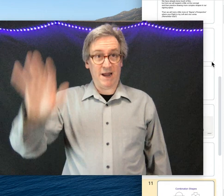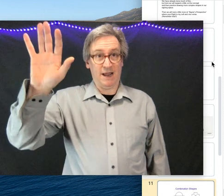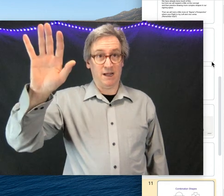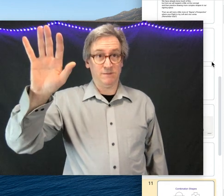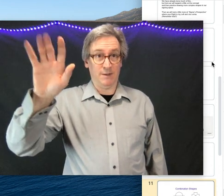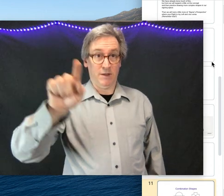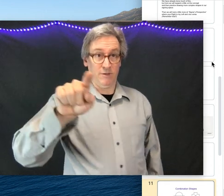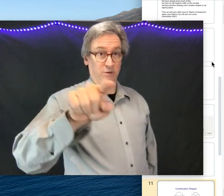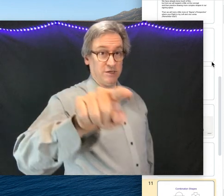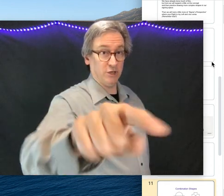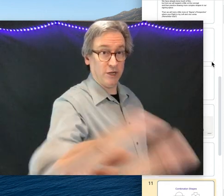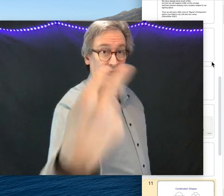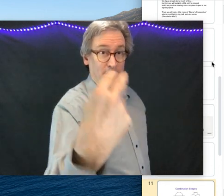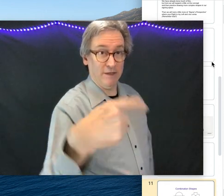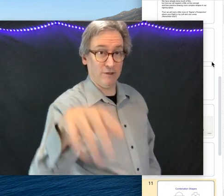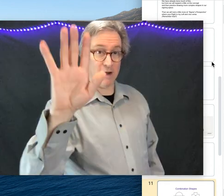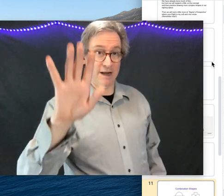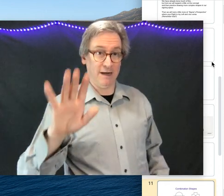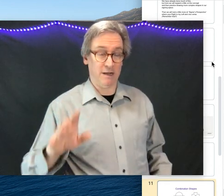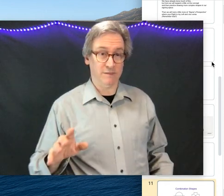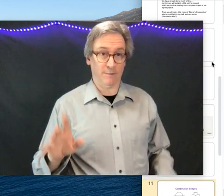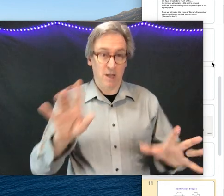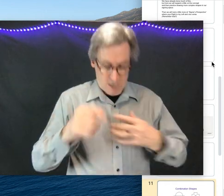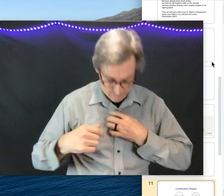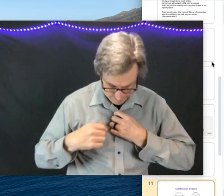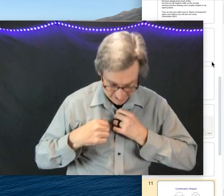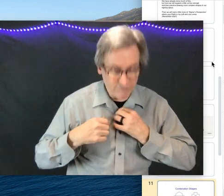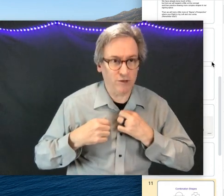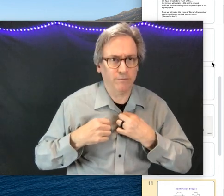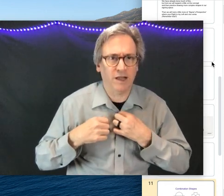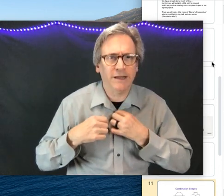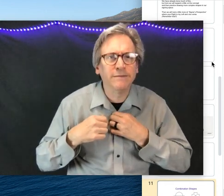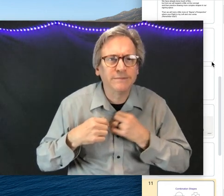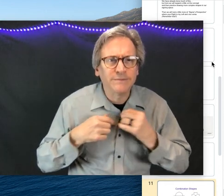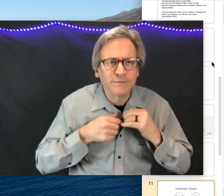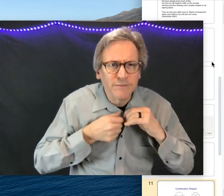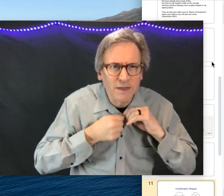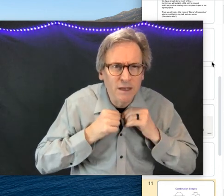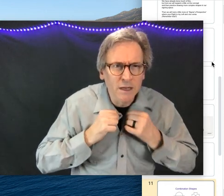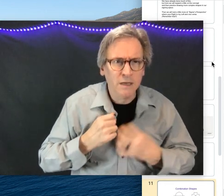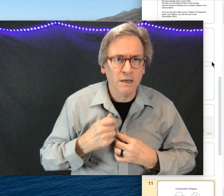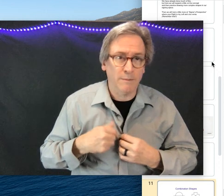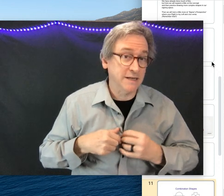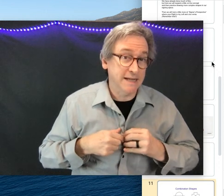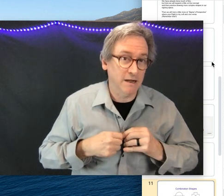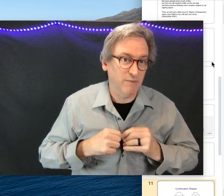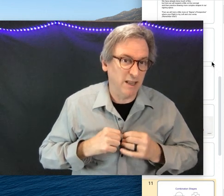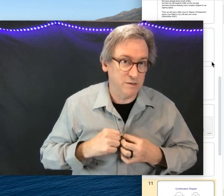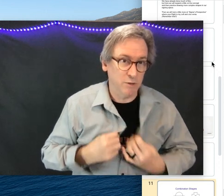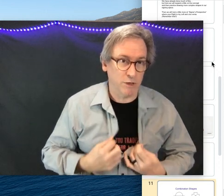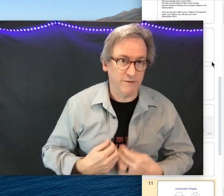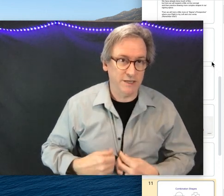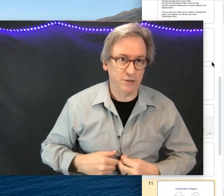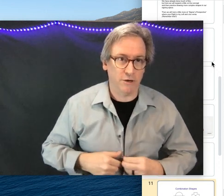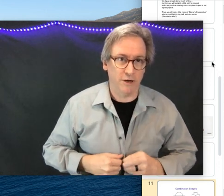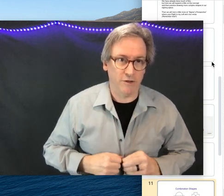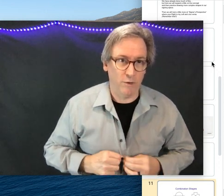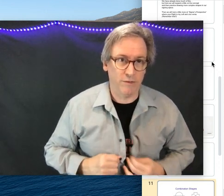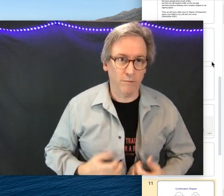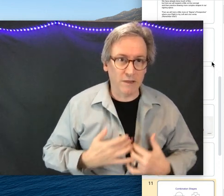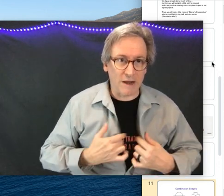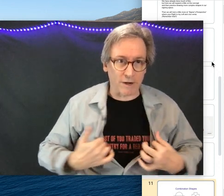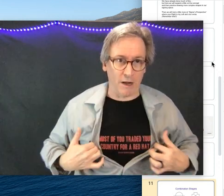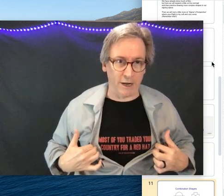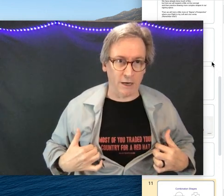my right hand comes up, the person looking at me, their right hand comes up. If like, I'm not taking off my clothes, don't worry, I have a t-shirt underneath